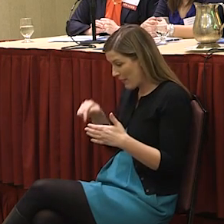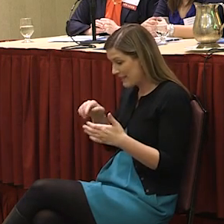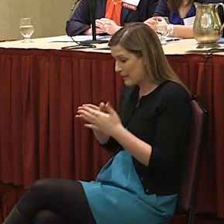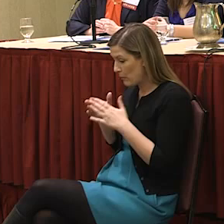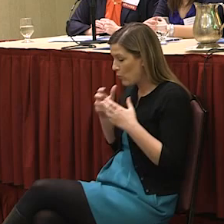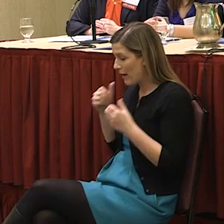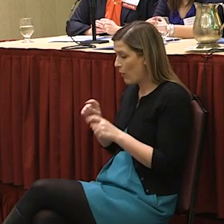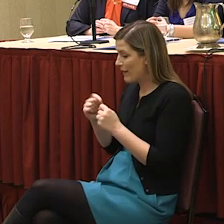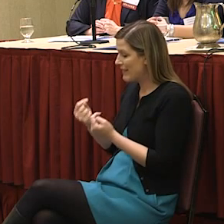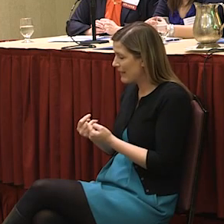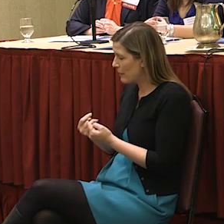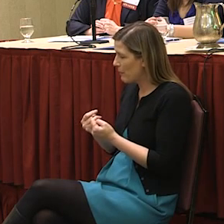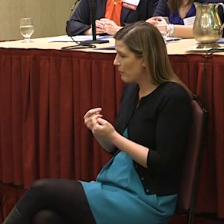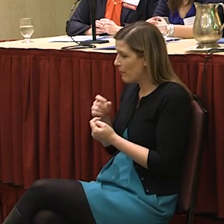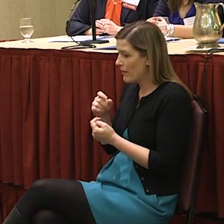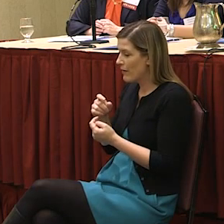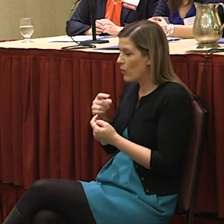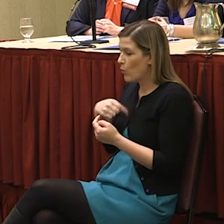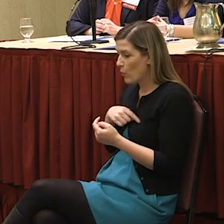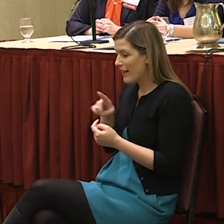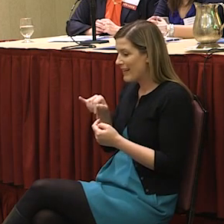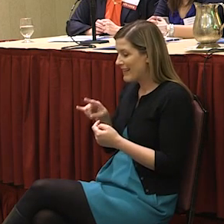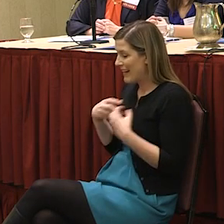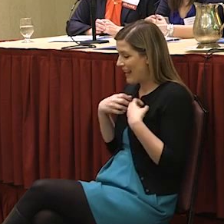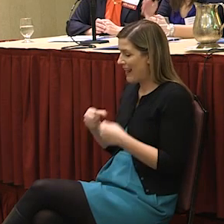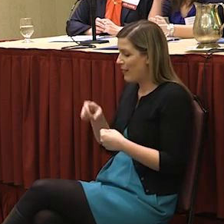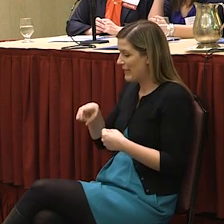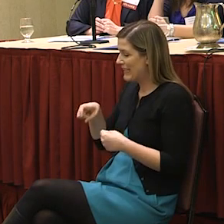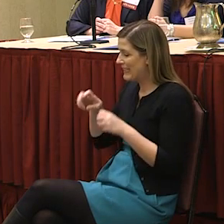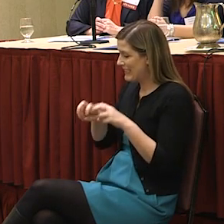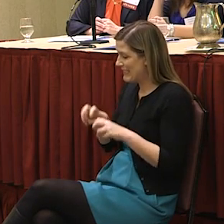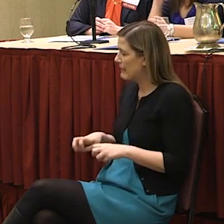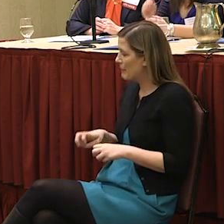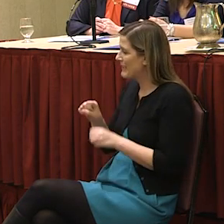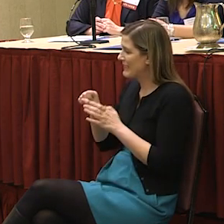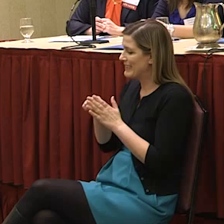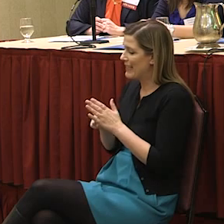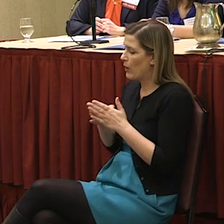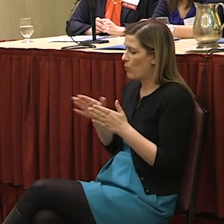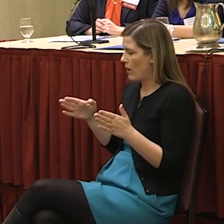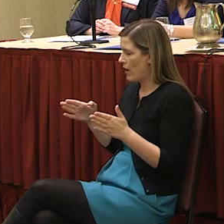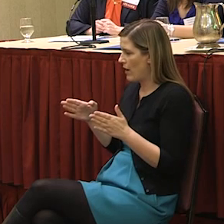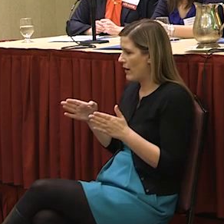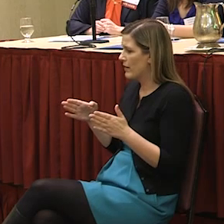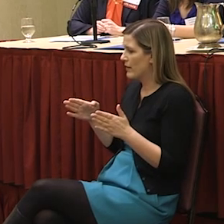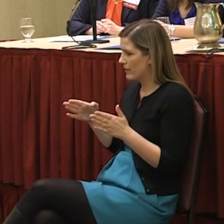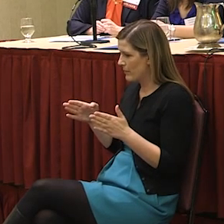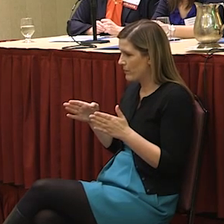community health team came from the health needs assessment that was conducted statewide, community health